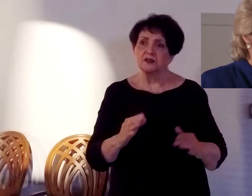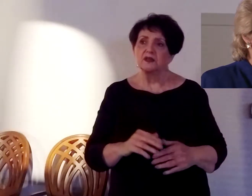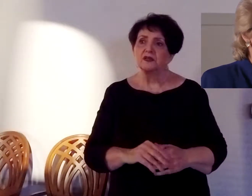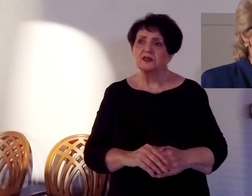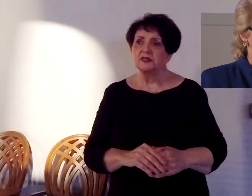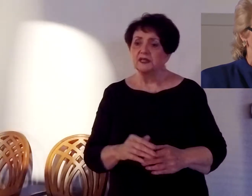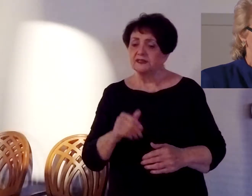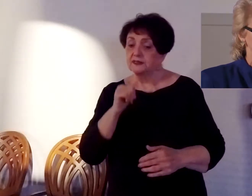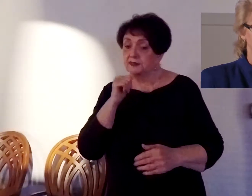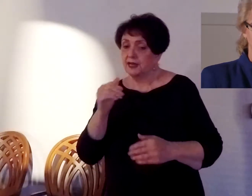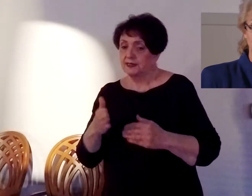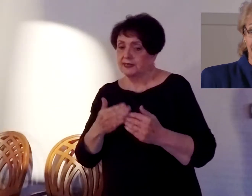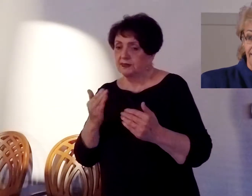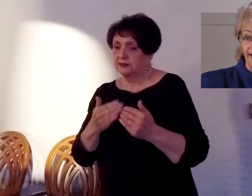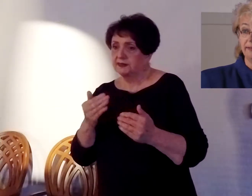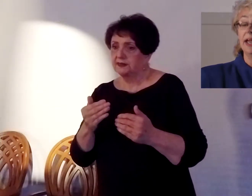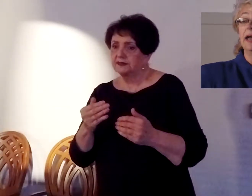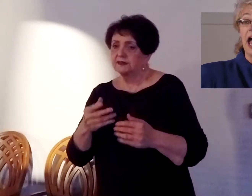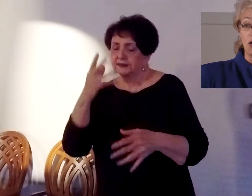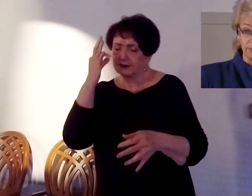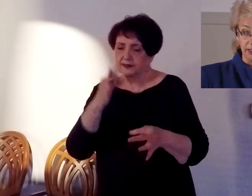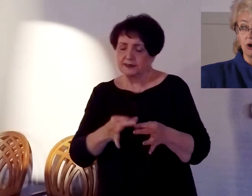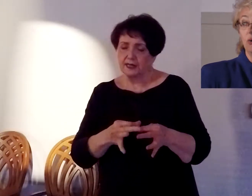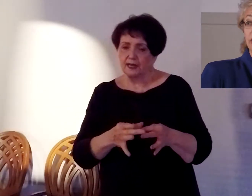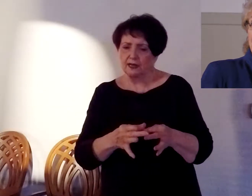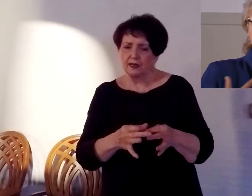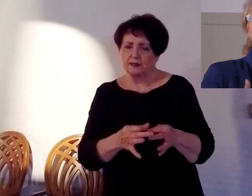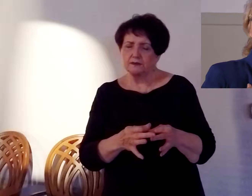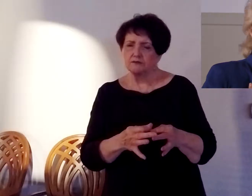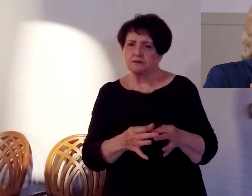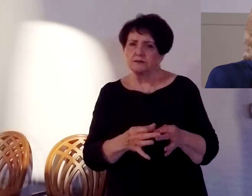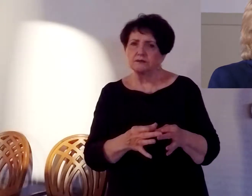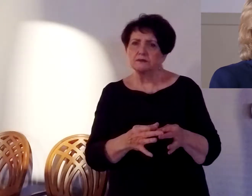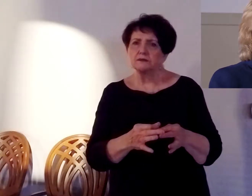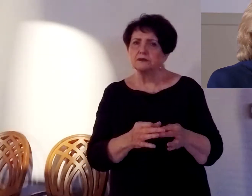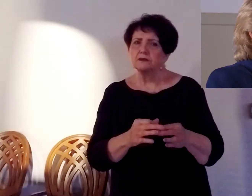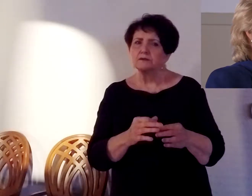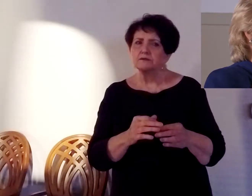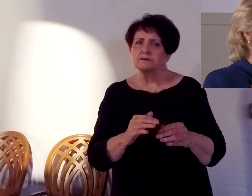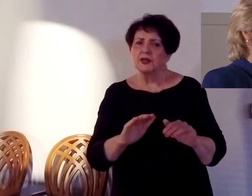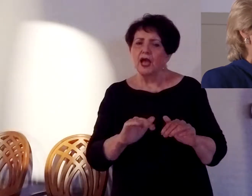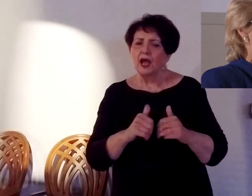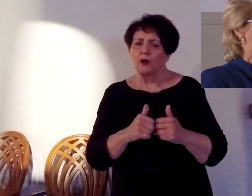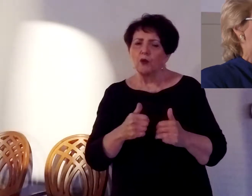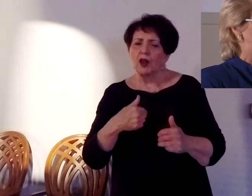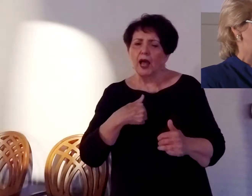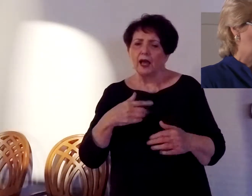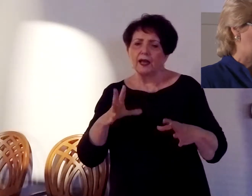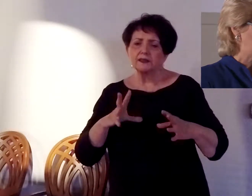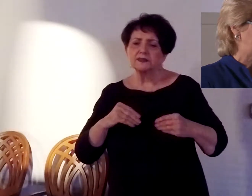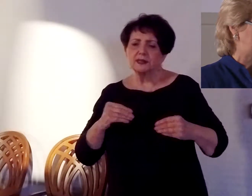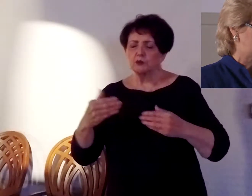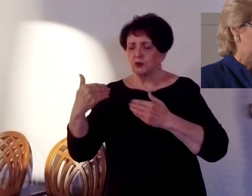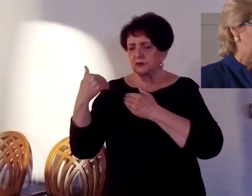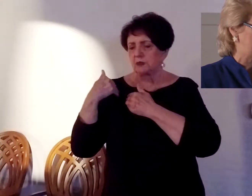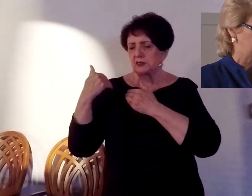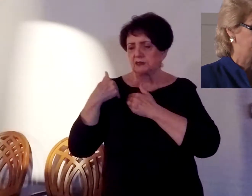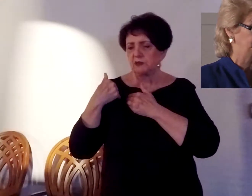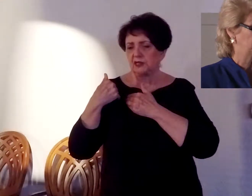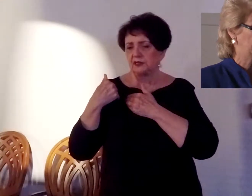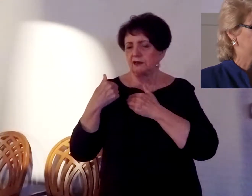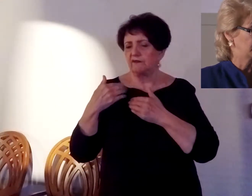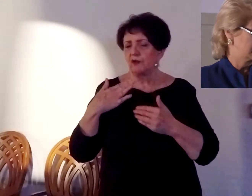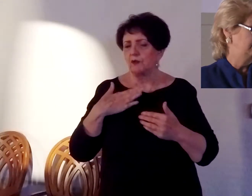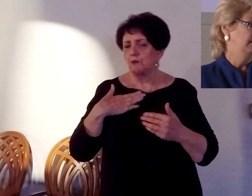always easy to take the time to decide how am I going to take responsibility for how I show up in this